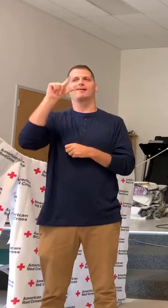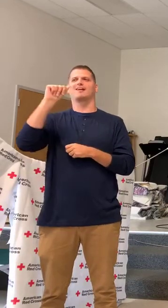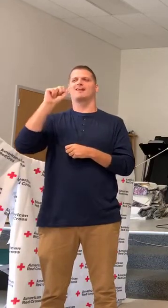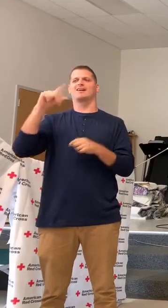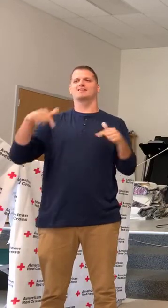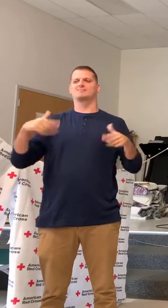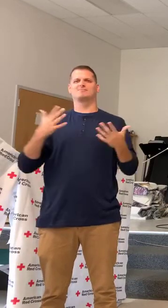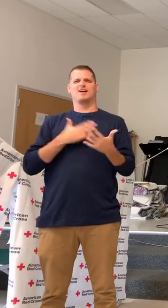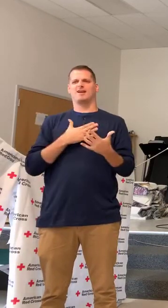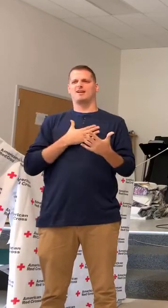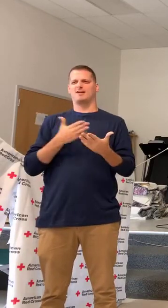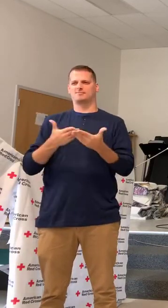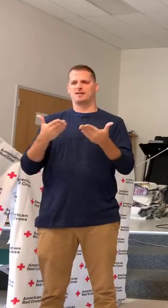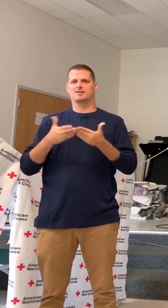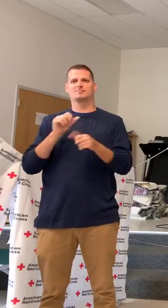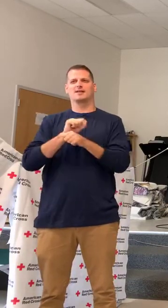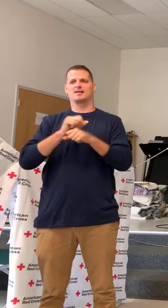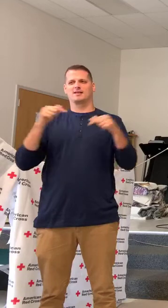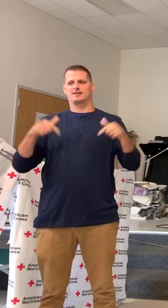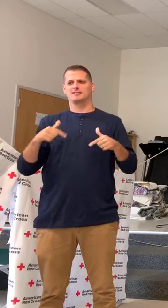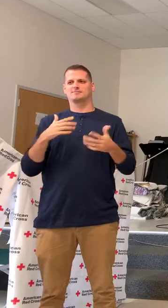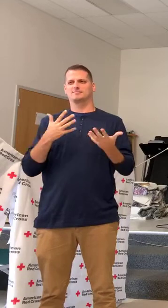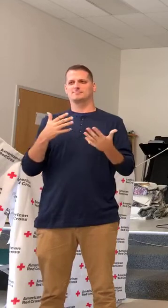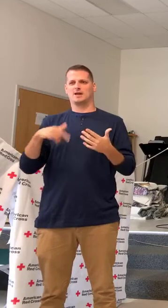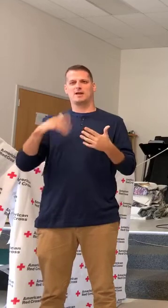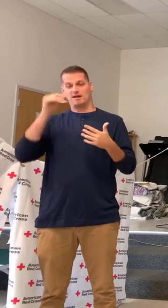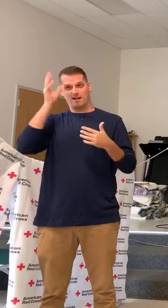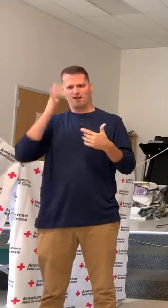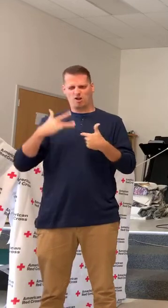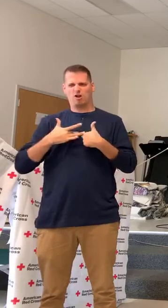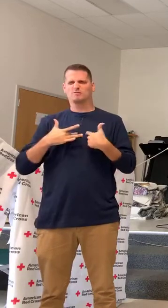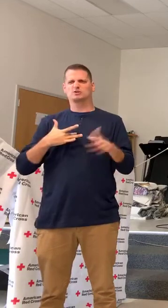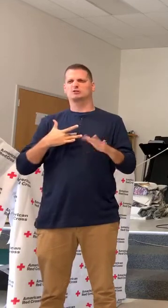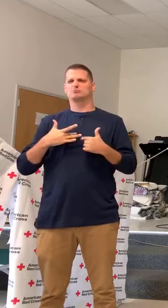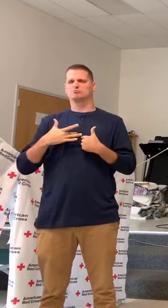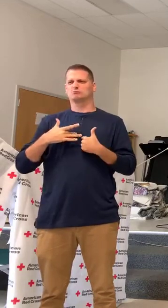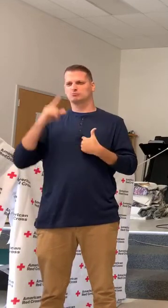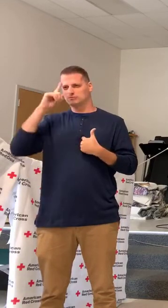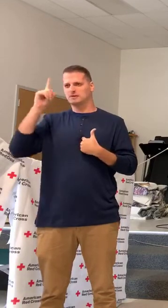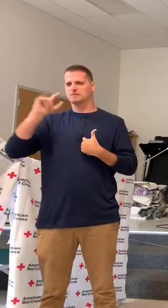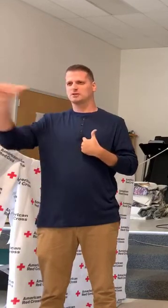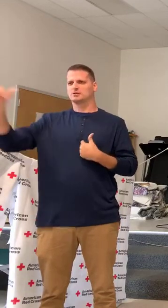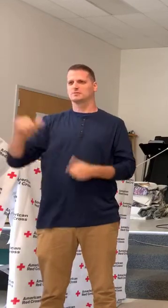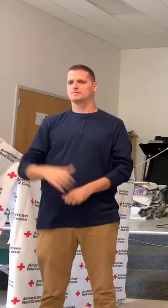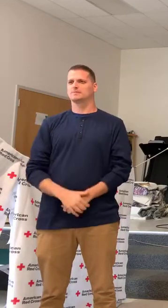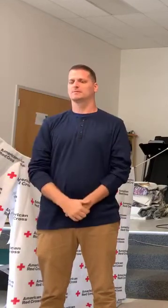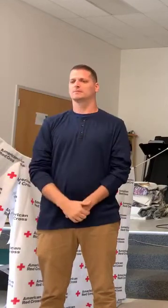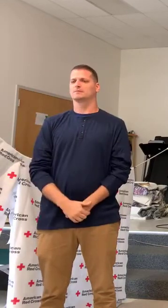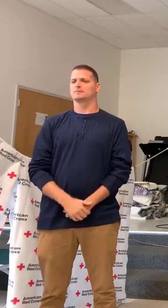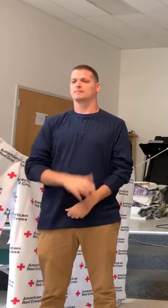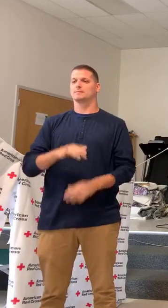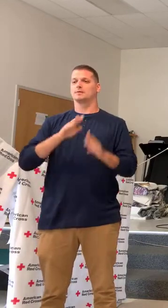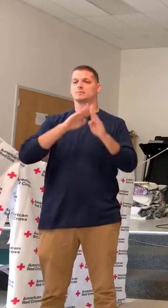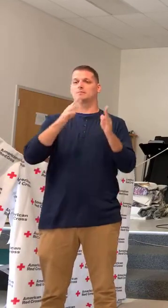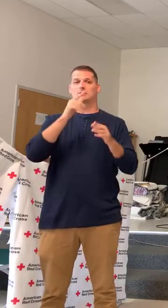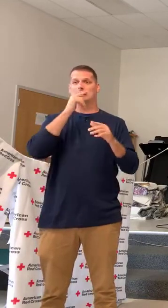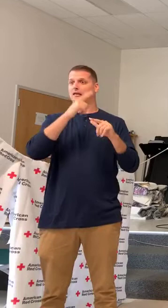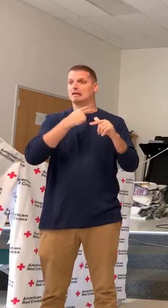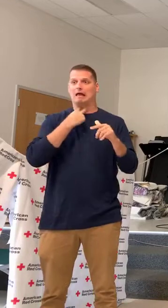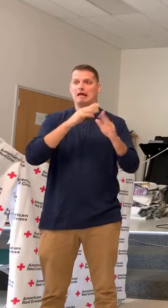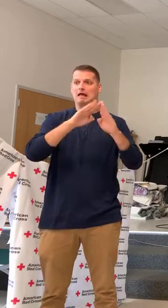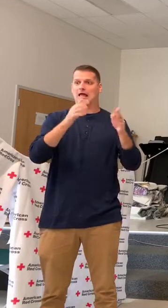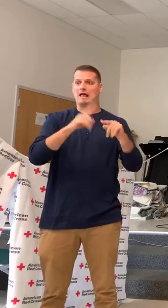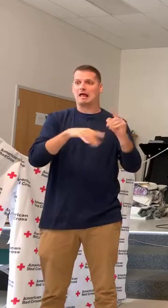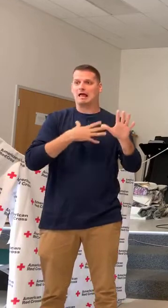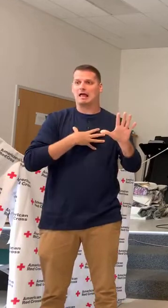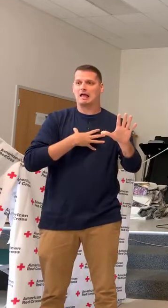you know, hopefully making things as normal as they can for the public who is in there. So, as I, you